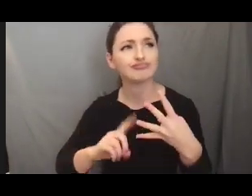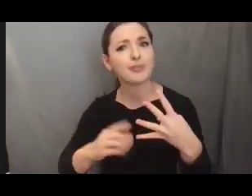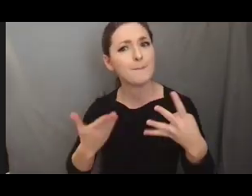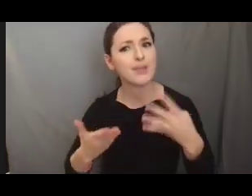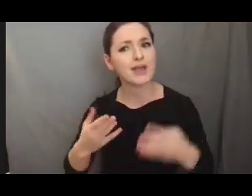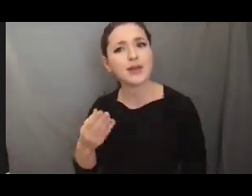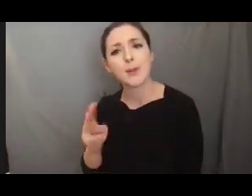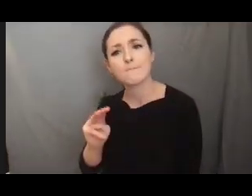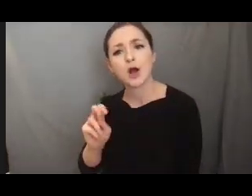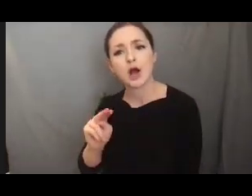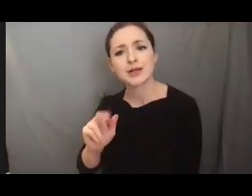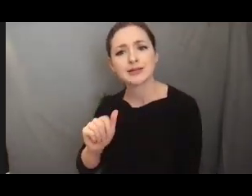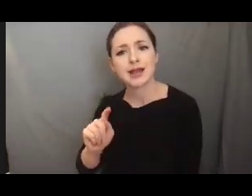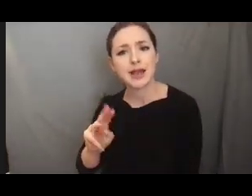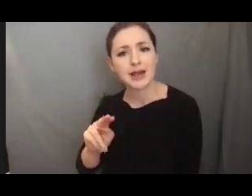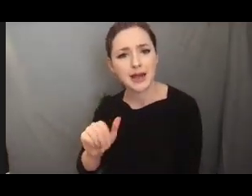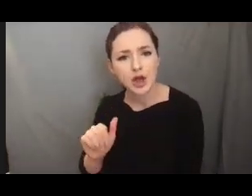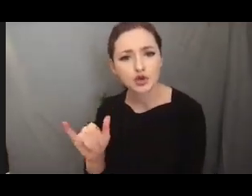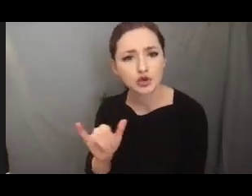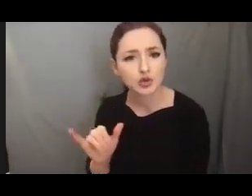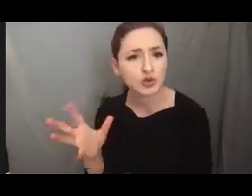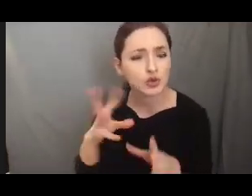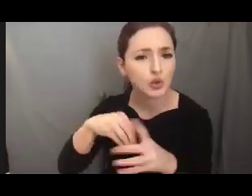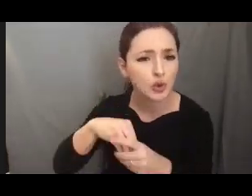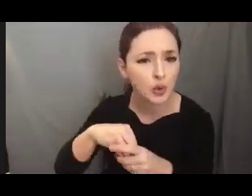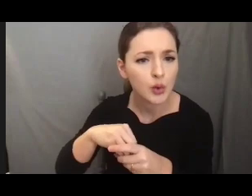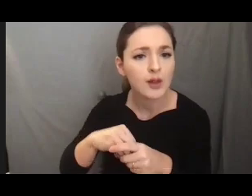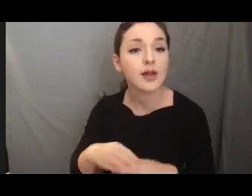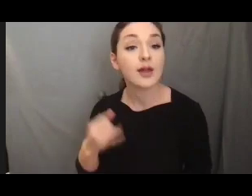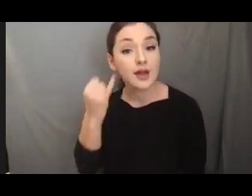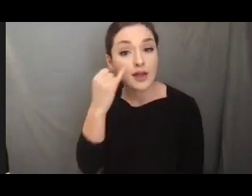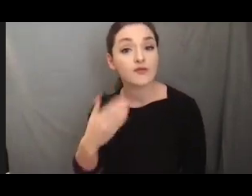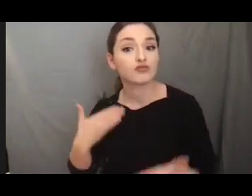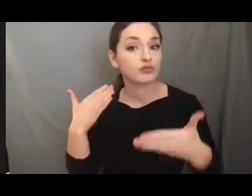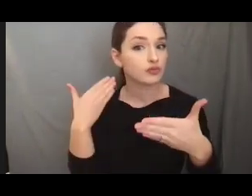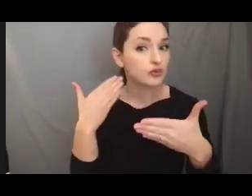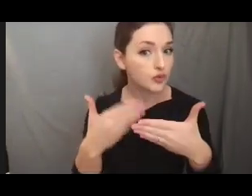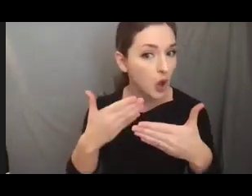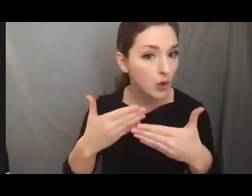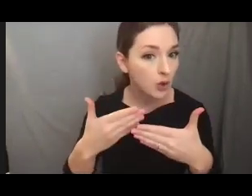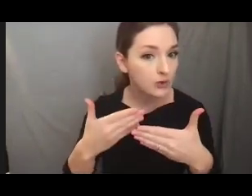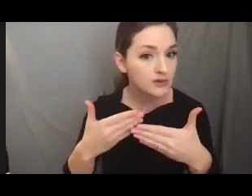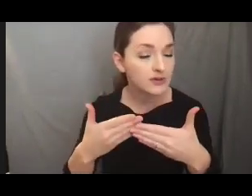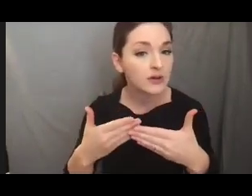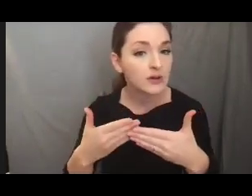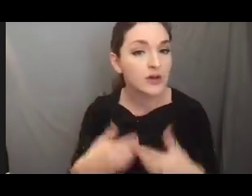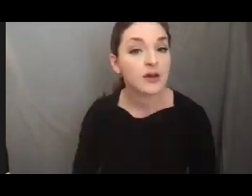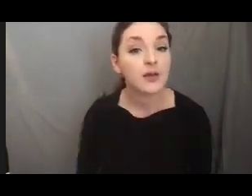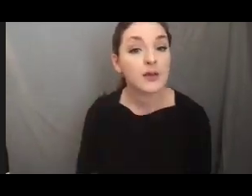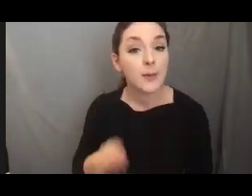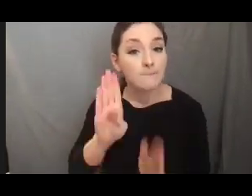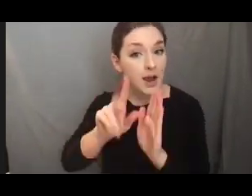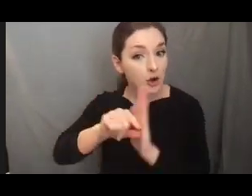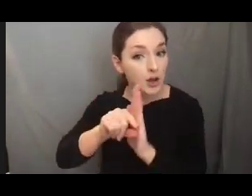sure. But the cool thing about this is if you get close enough, in person, we can see it really good. But look back there in the background and there's medals hanging from